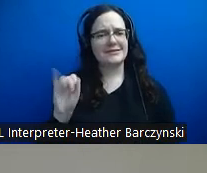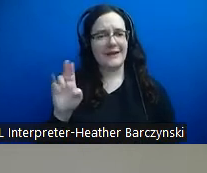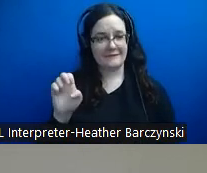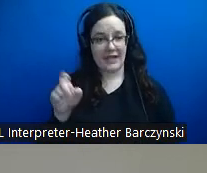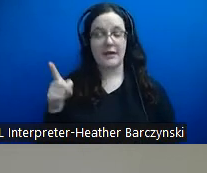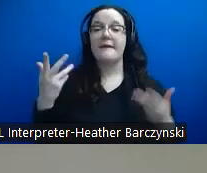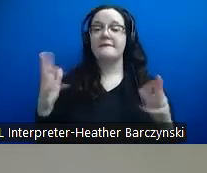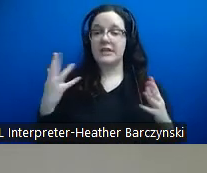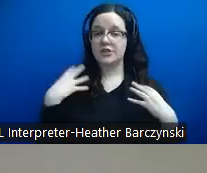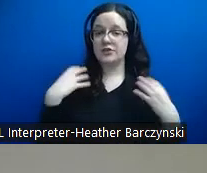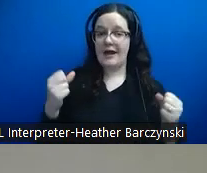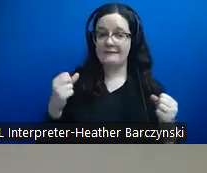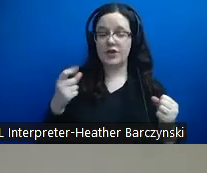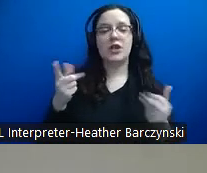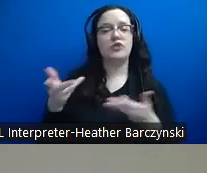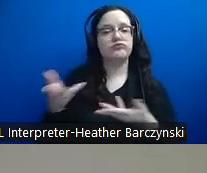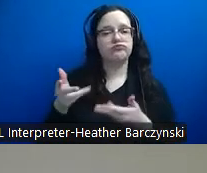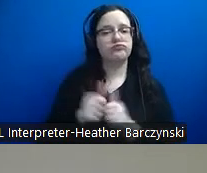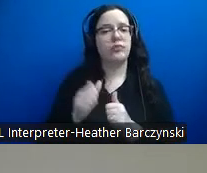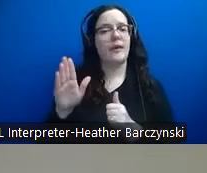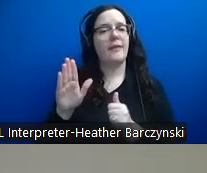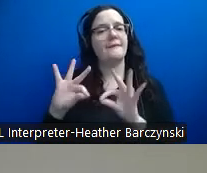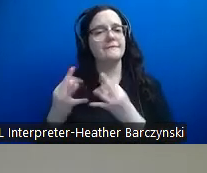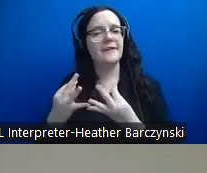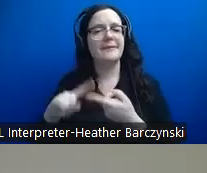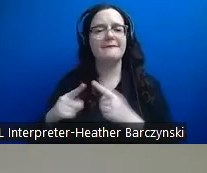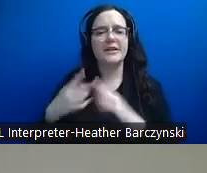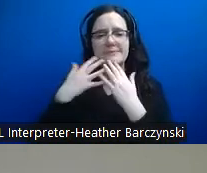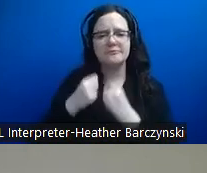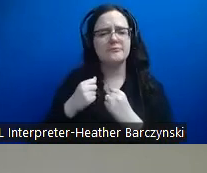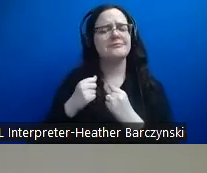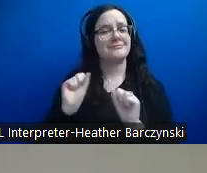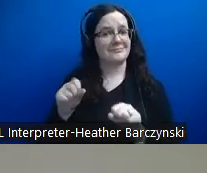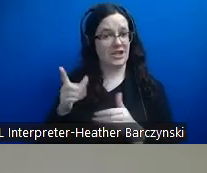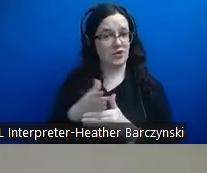your loved ones, can you share how that impacted them?